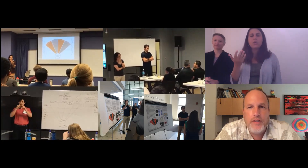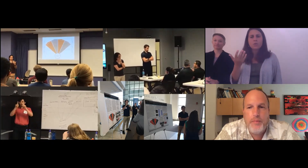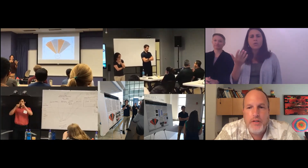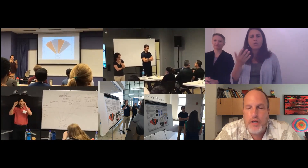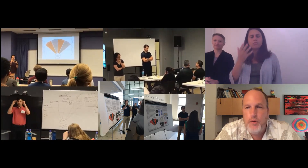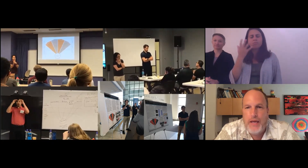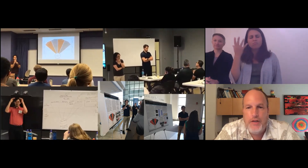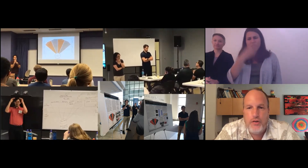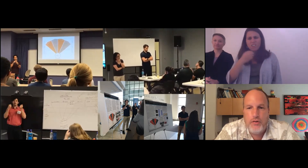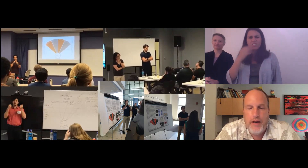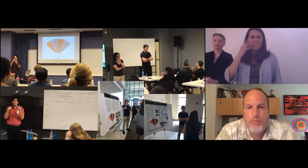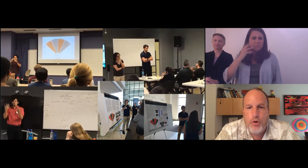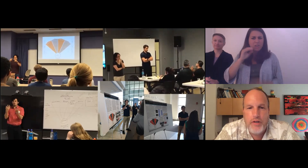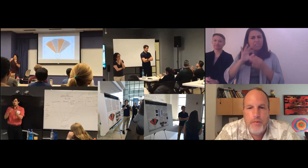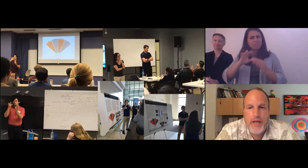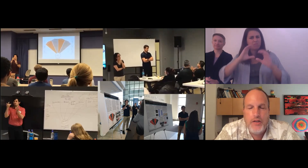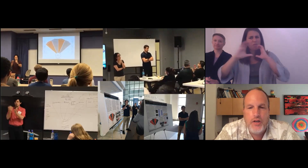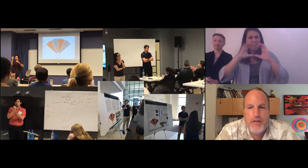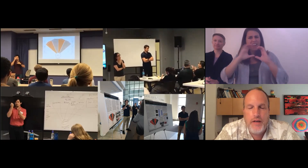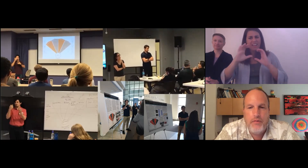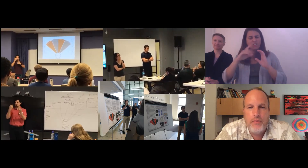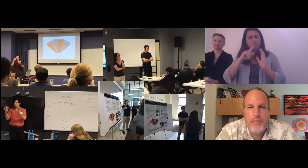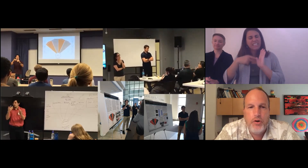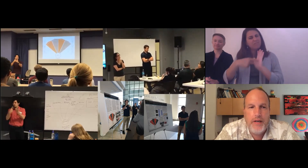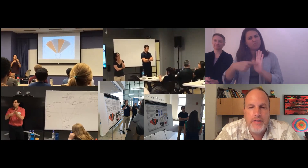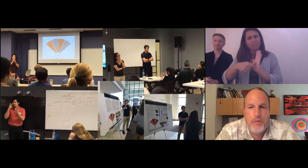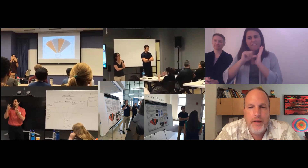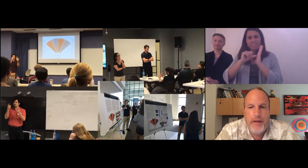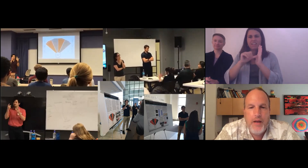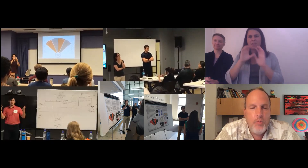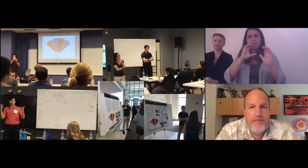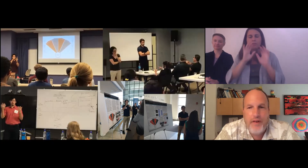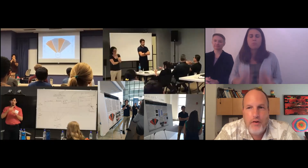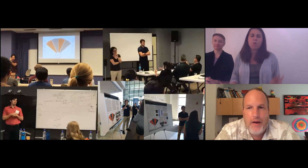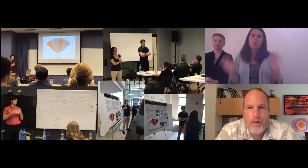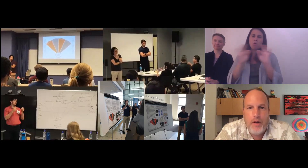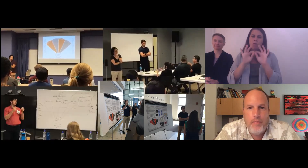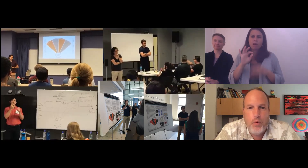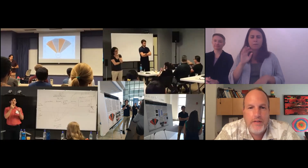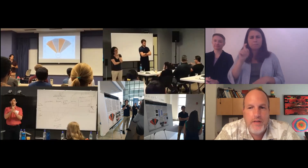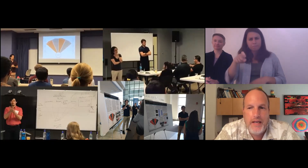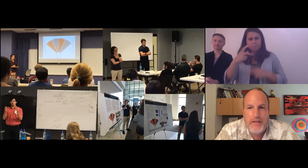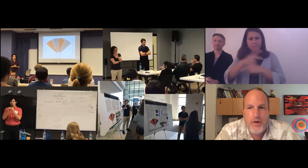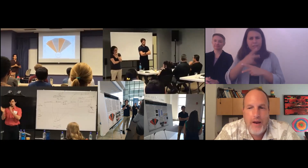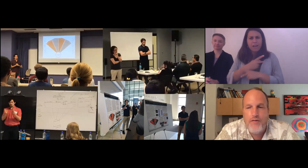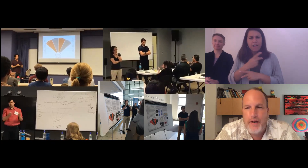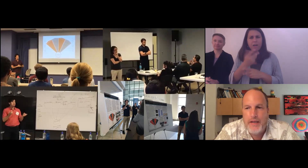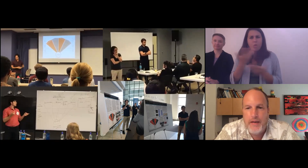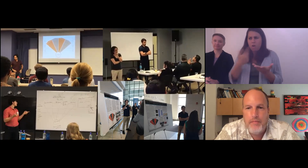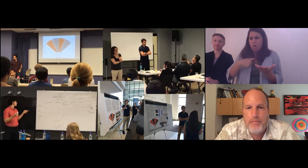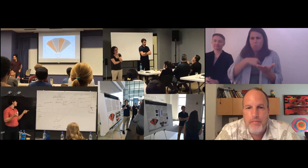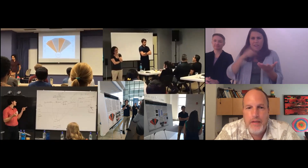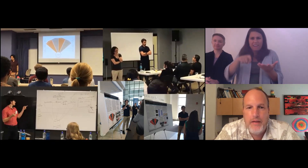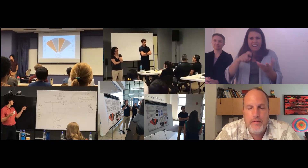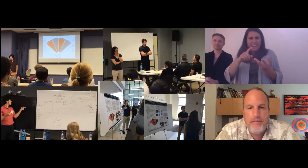wonderful experience in communication and how important communication is and how important it is that we figure out what's needed so everybody